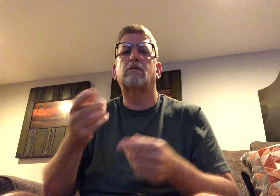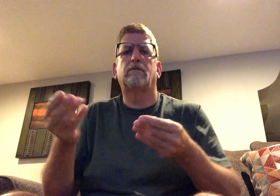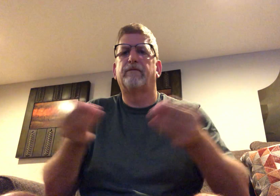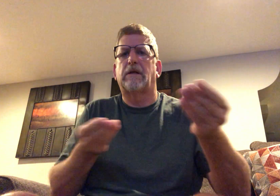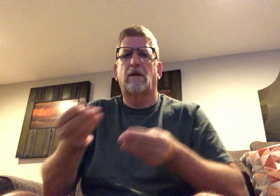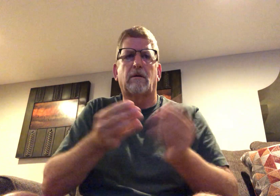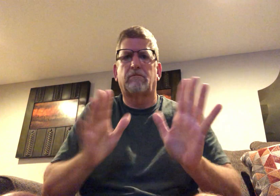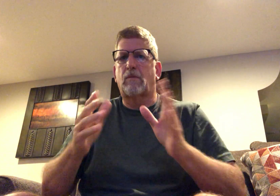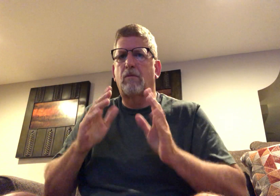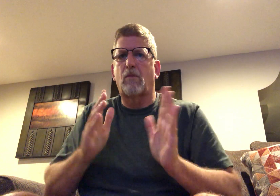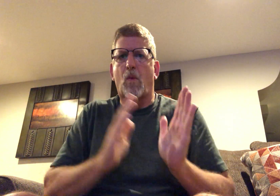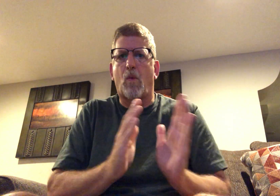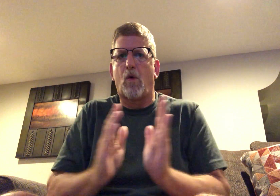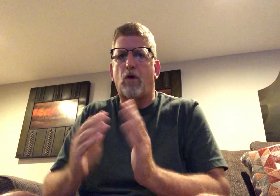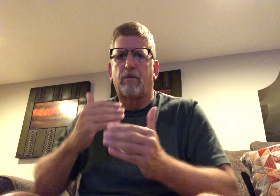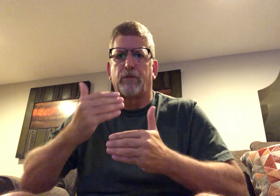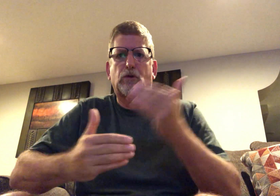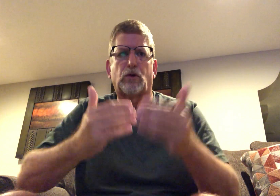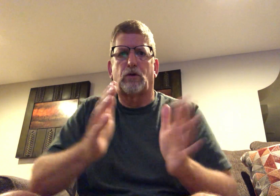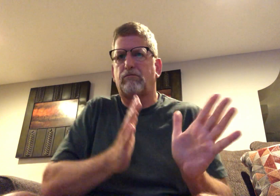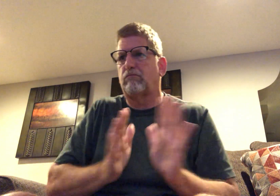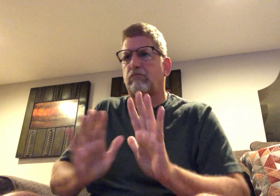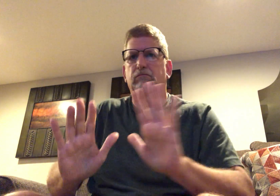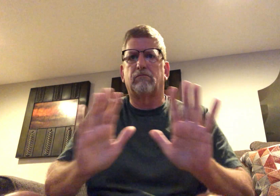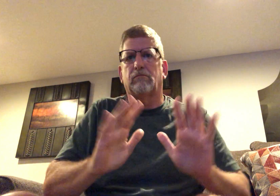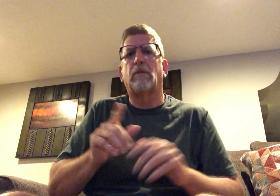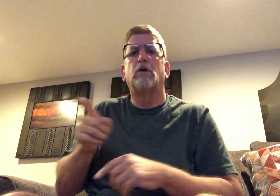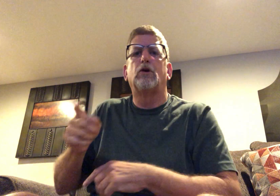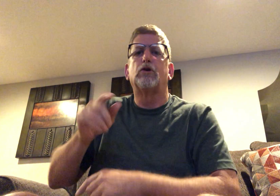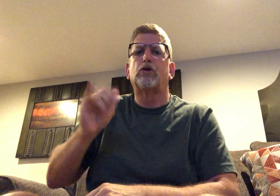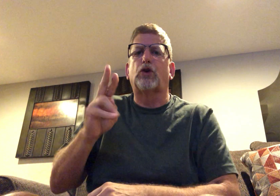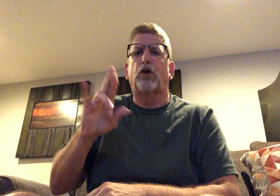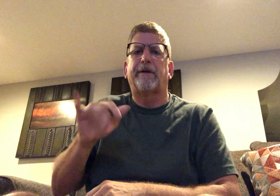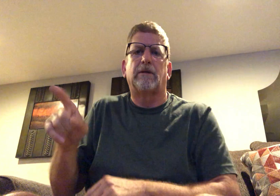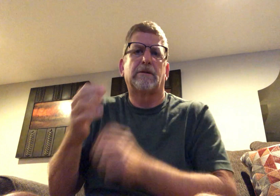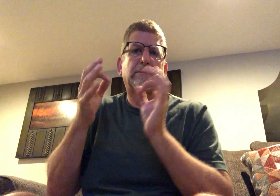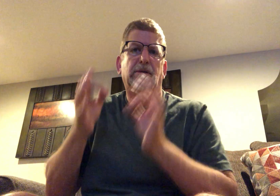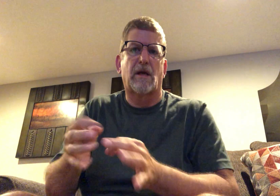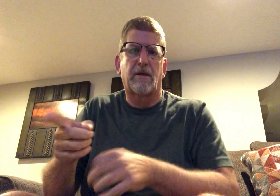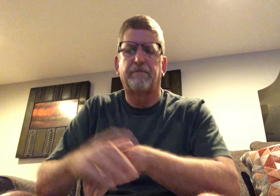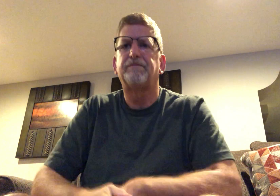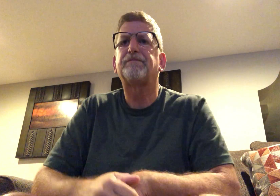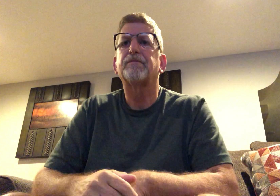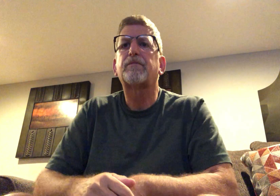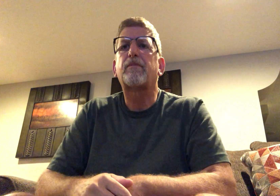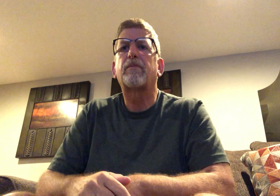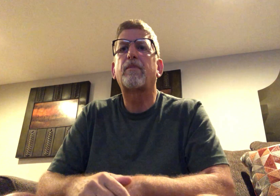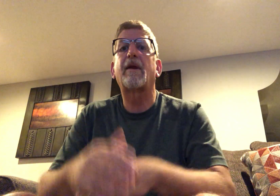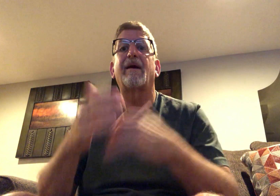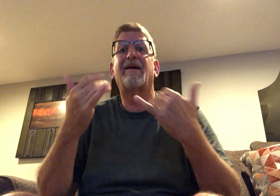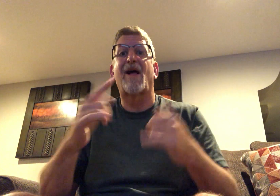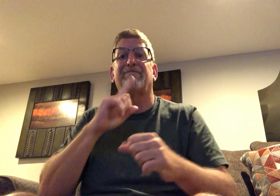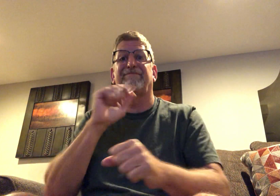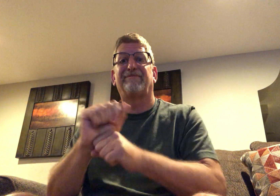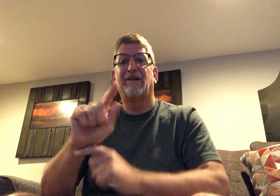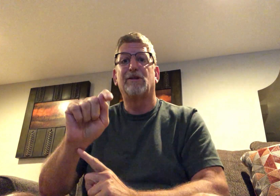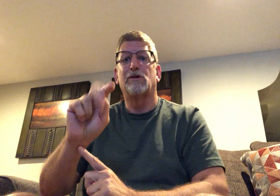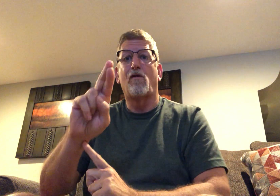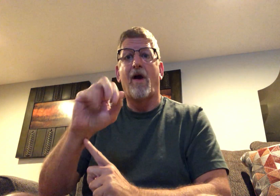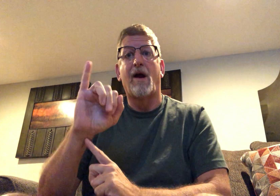Justin Trudeau announced his re-election campaign. Meanwhile, the apology tour continues. I've had to reflect on the fact